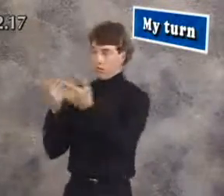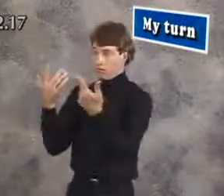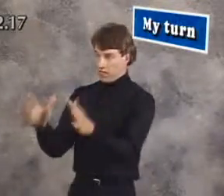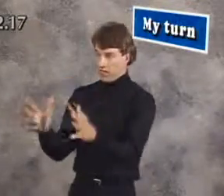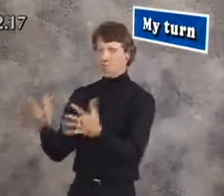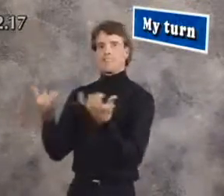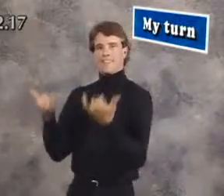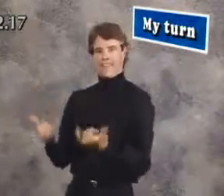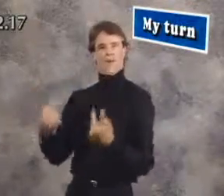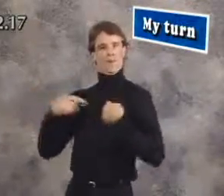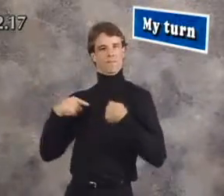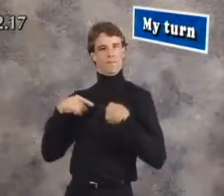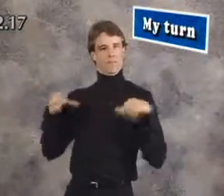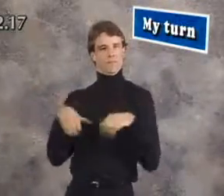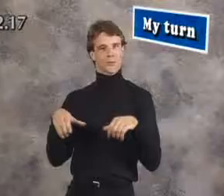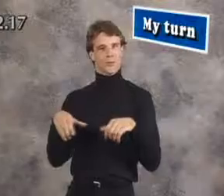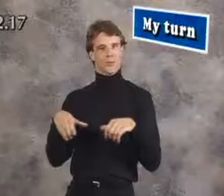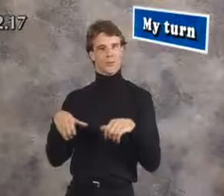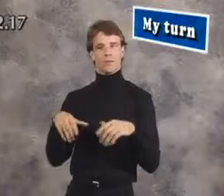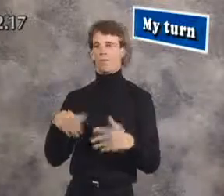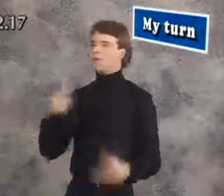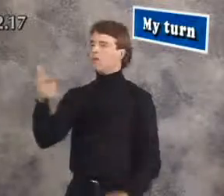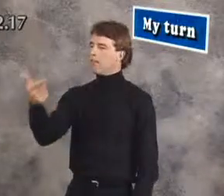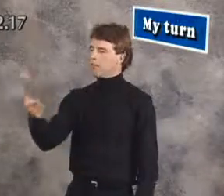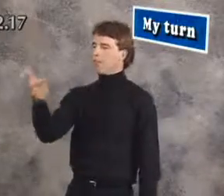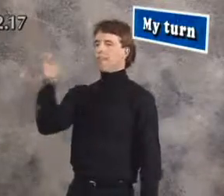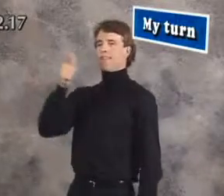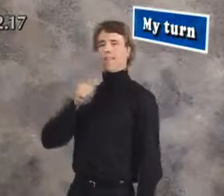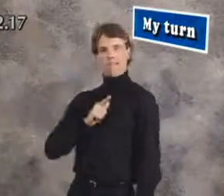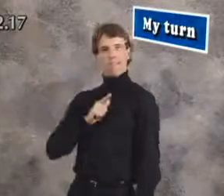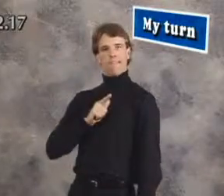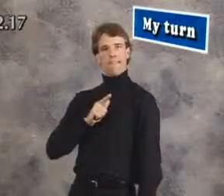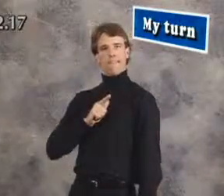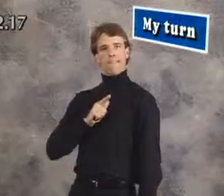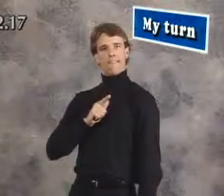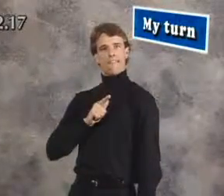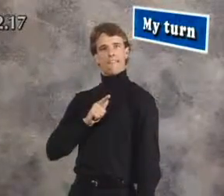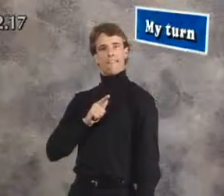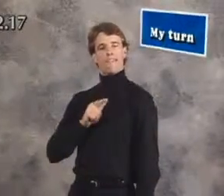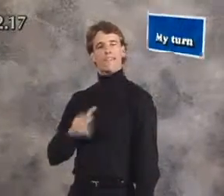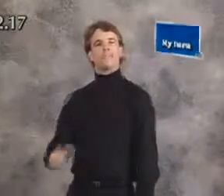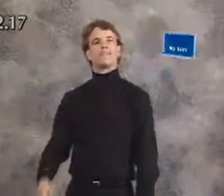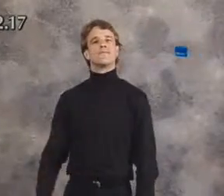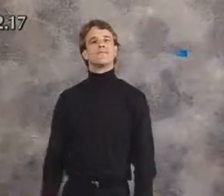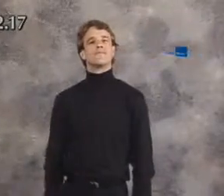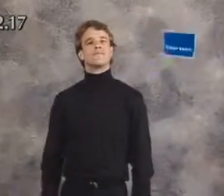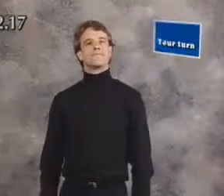Basically, this sign means you are finished, now it's me, my turn.